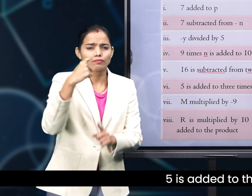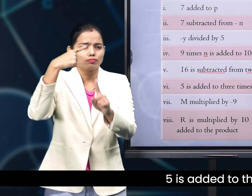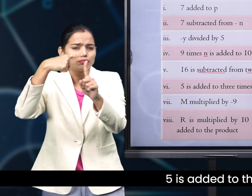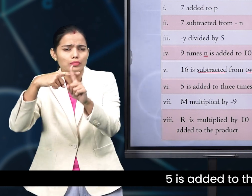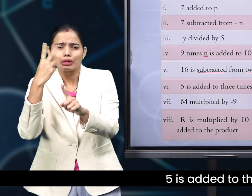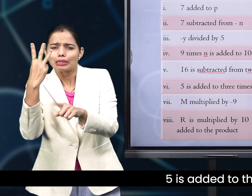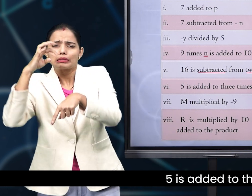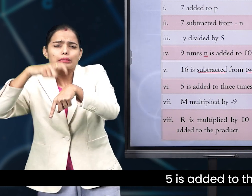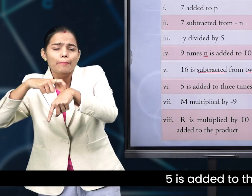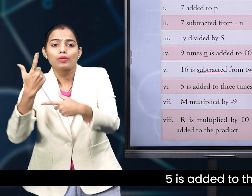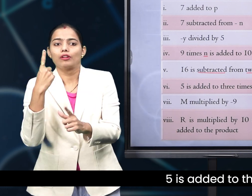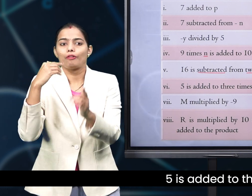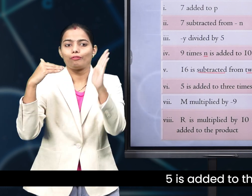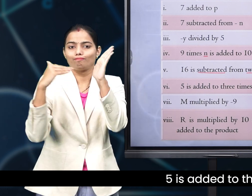Five is added to 3 times z.